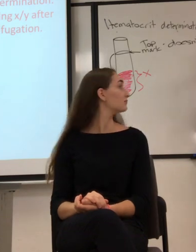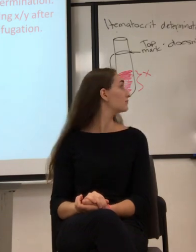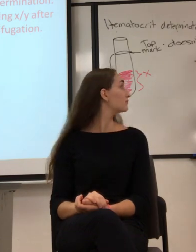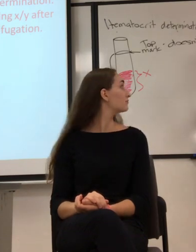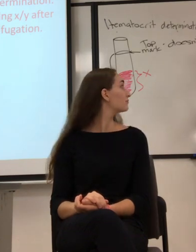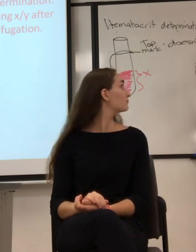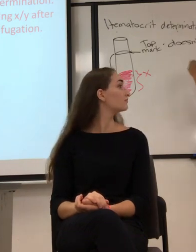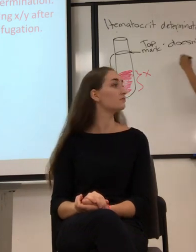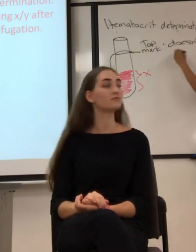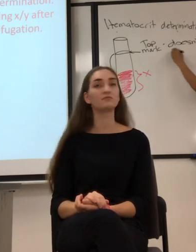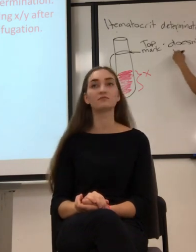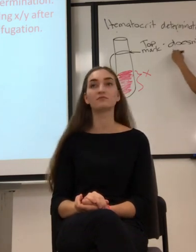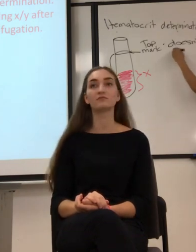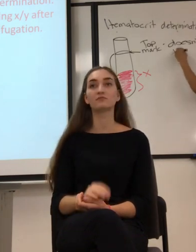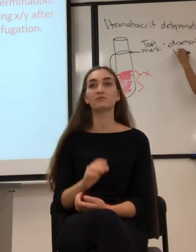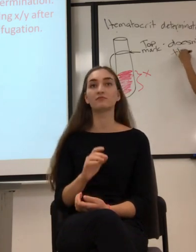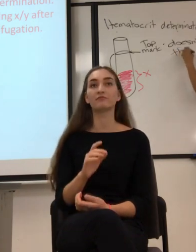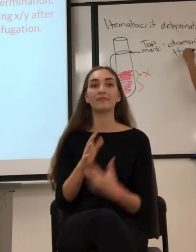Proportion, the proportions matter.